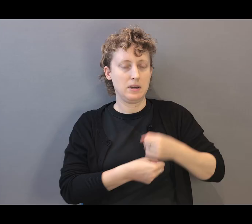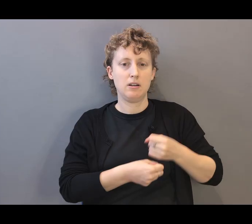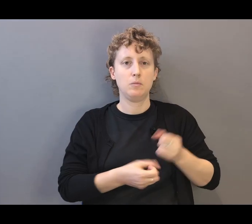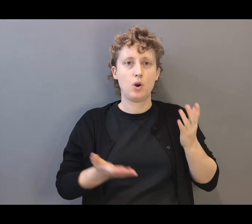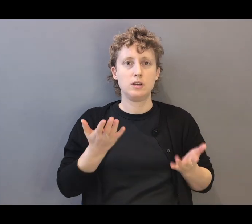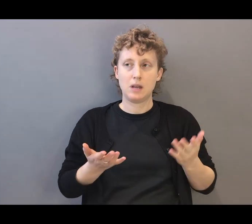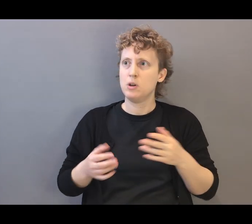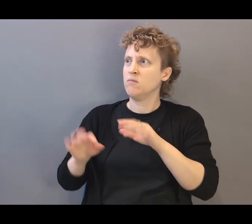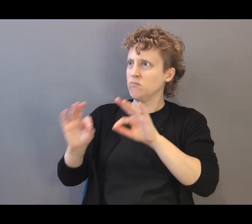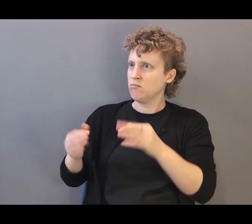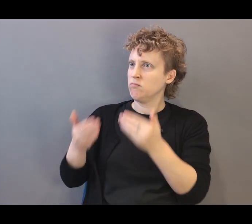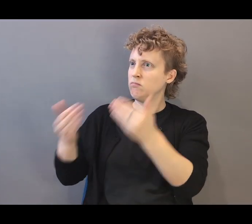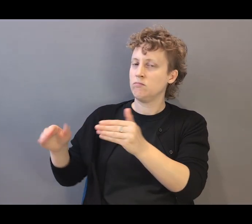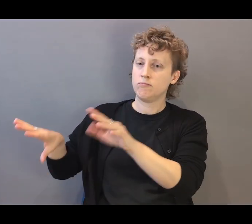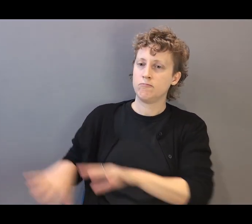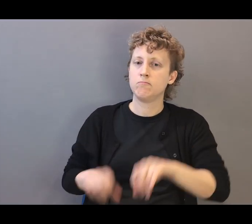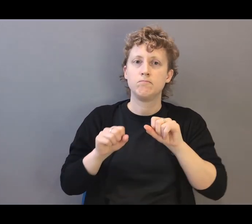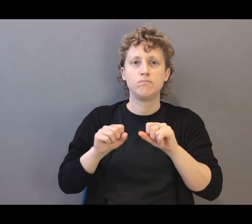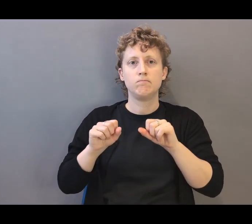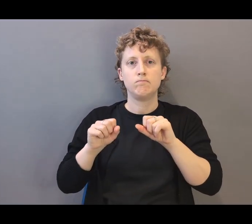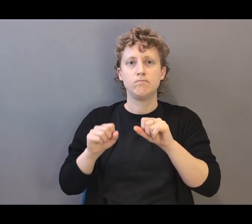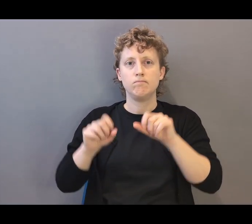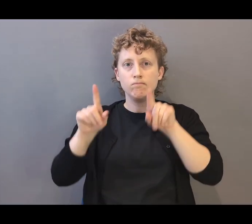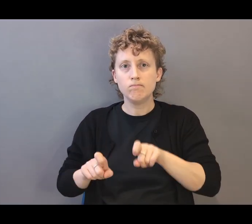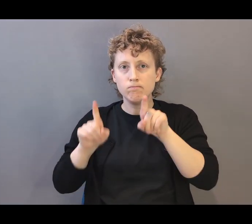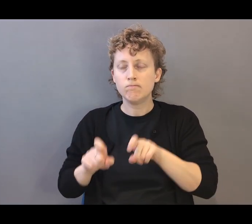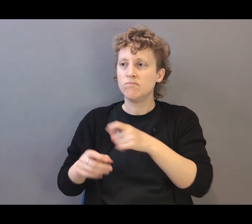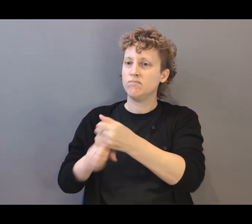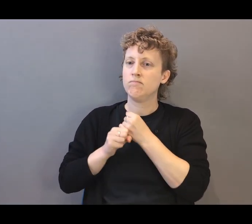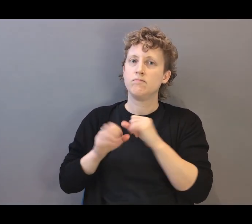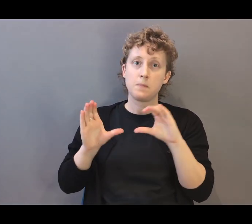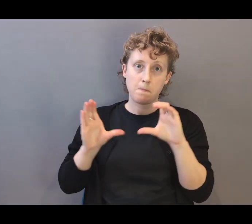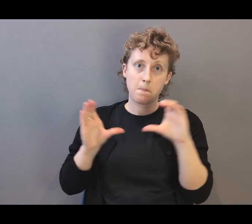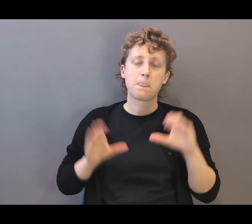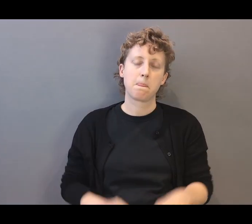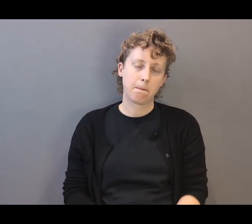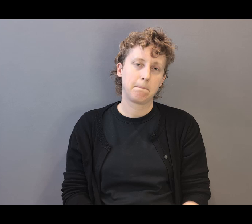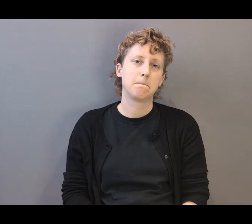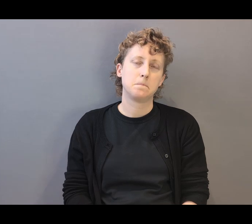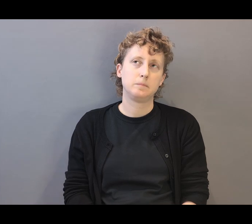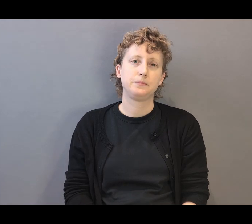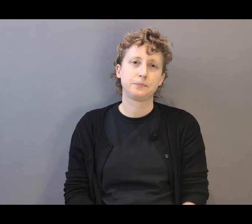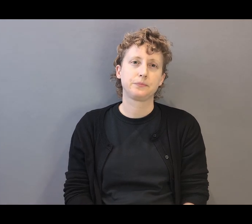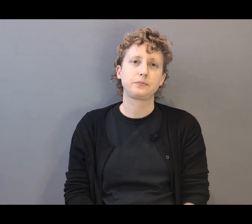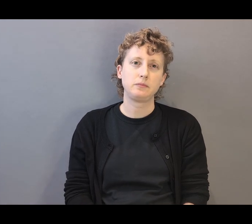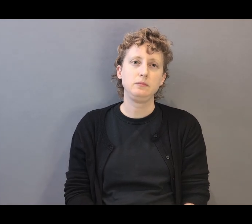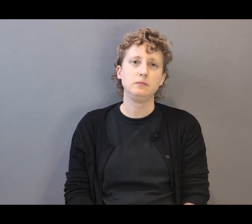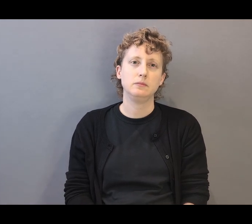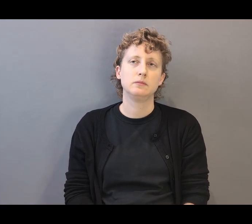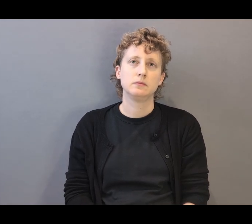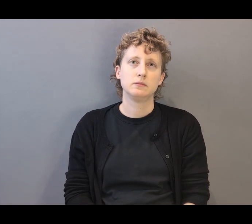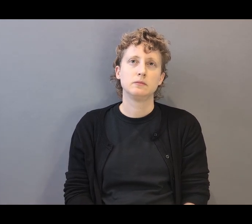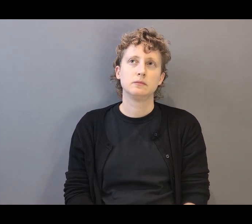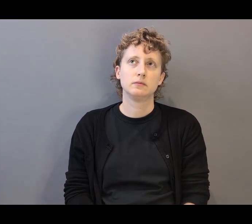the exam or the certification, or else in another way specialize in accessibility. But every staff member,